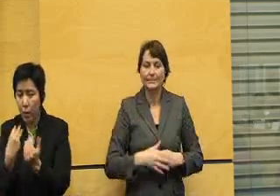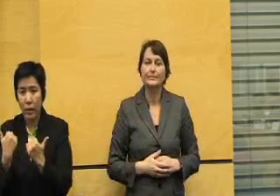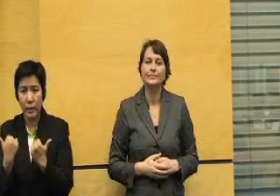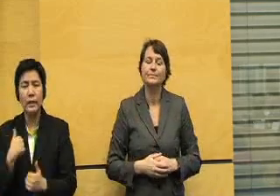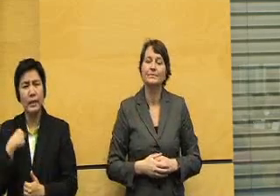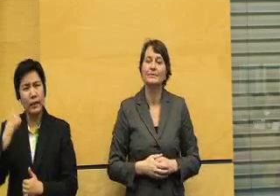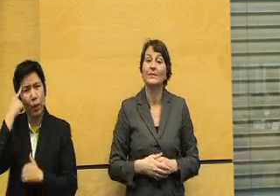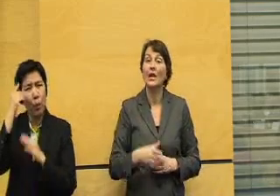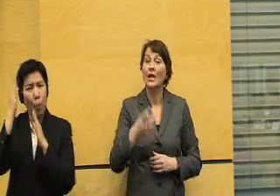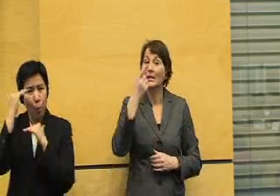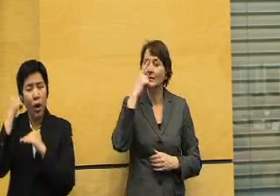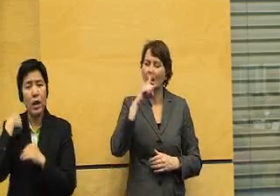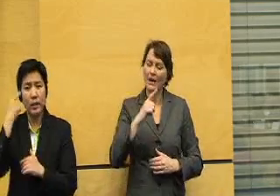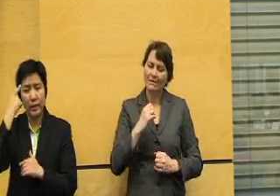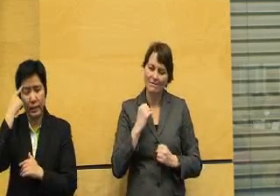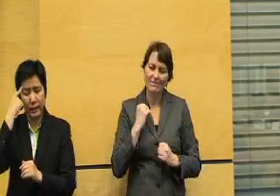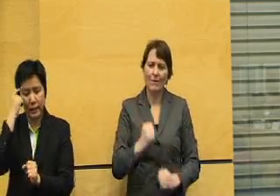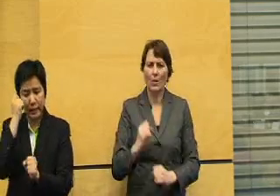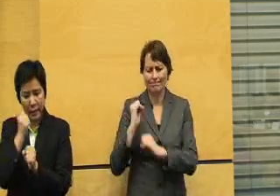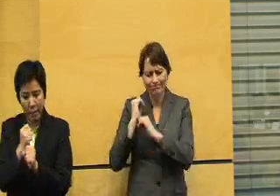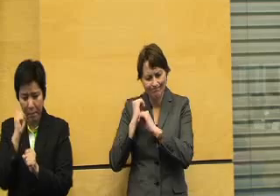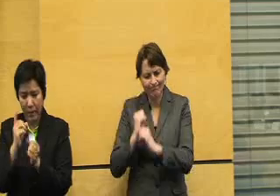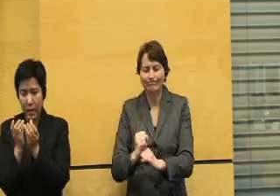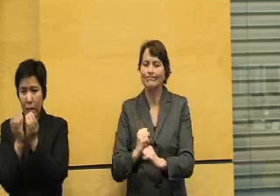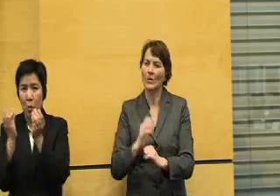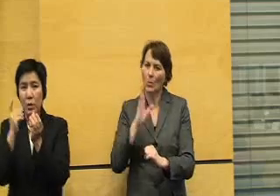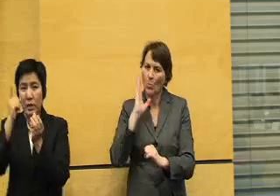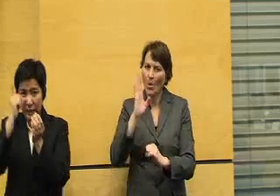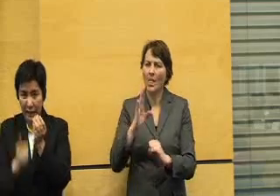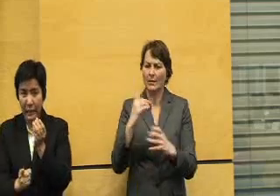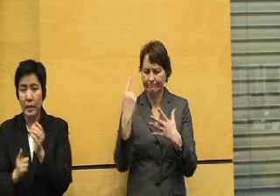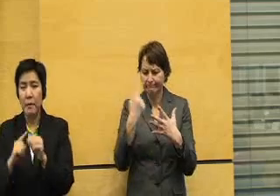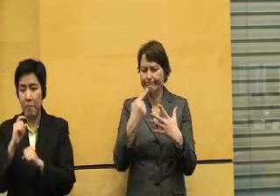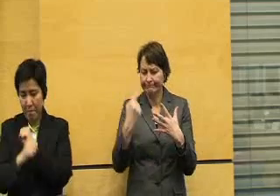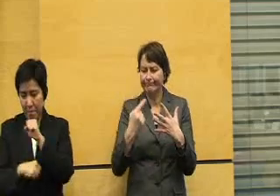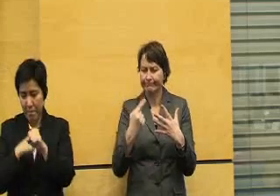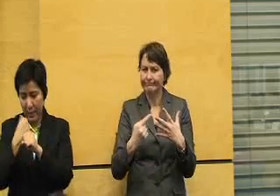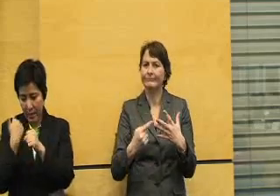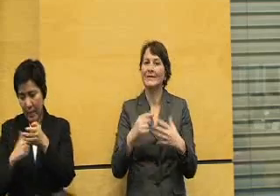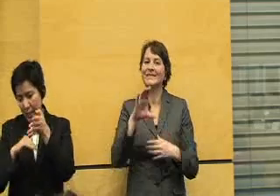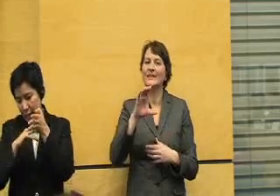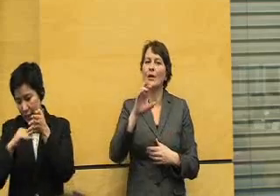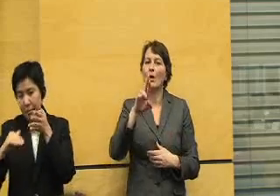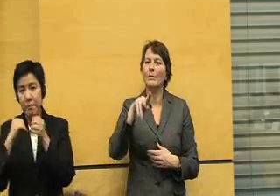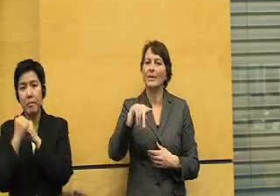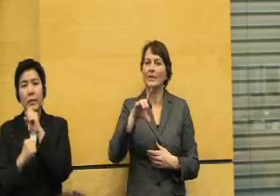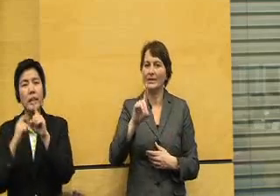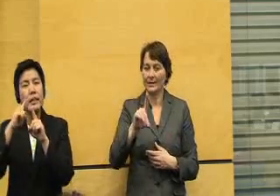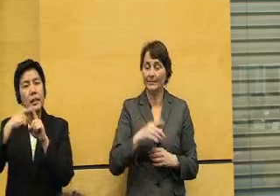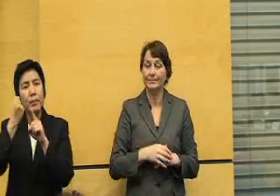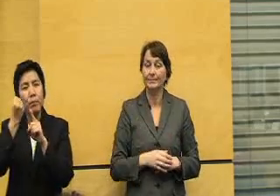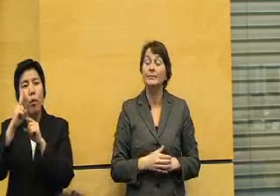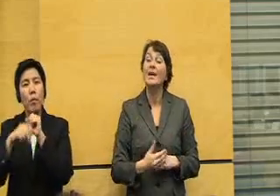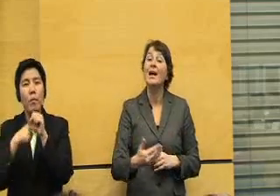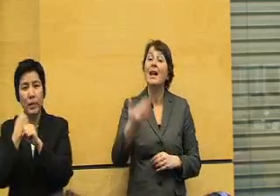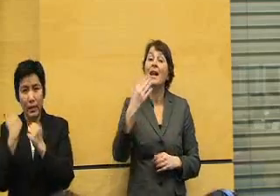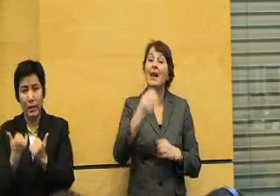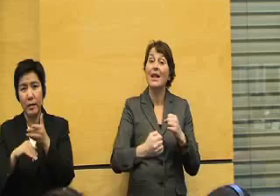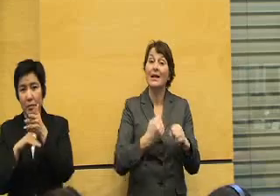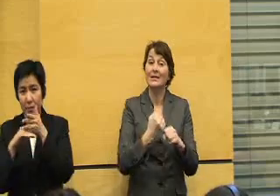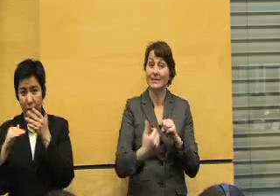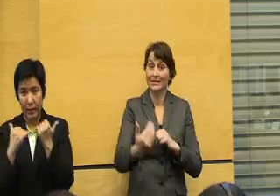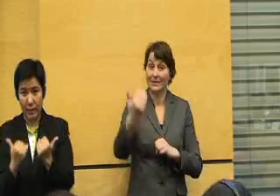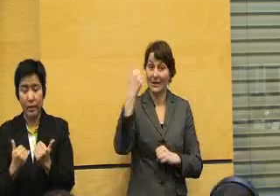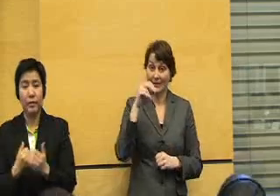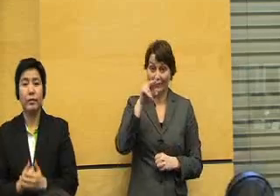Thailand is fully committed to the obligations under the CRPD. In February last year, we